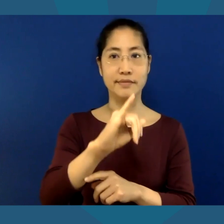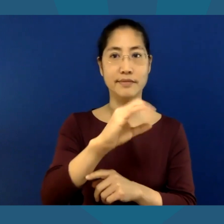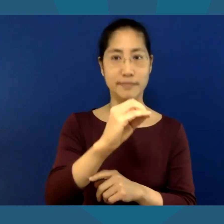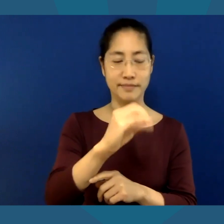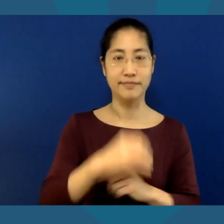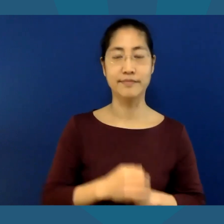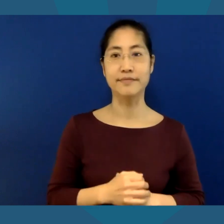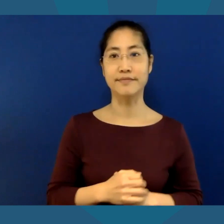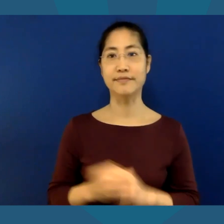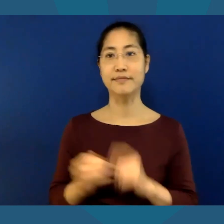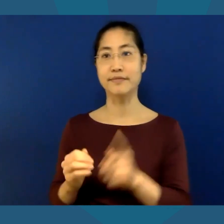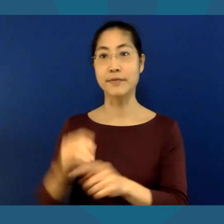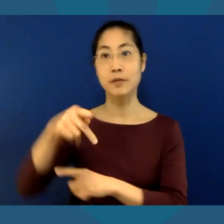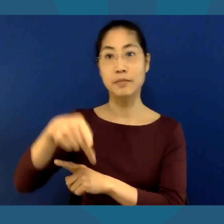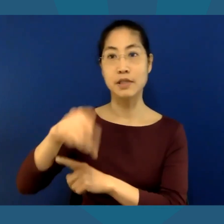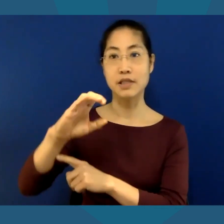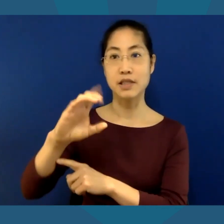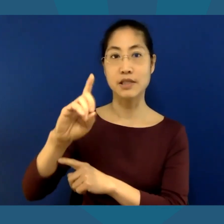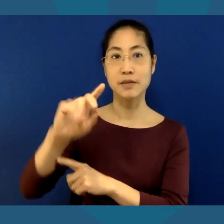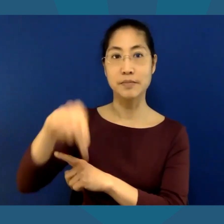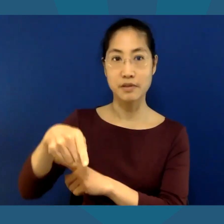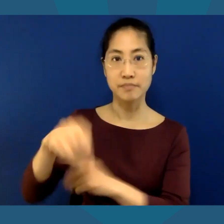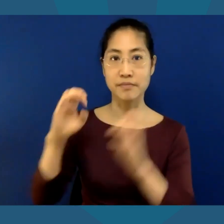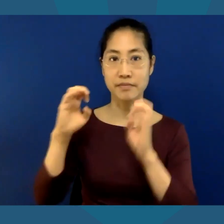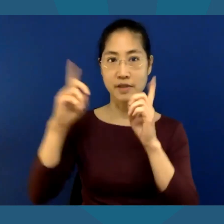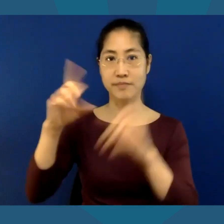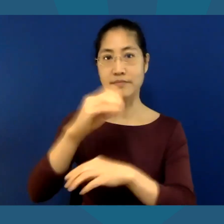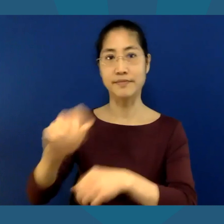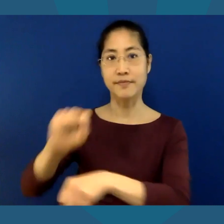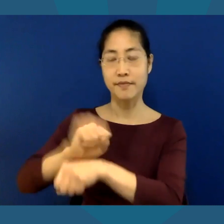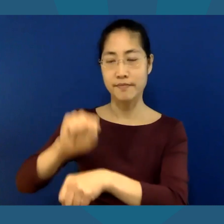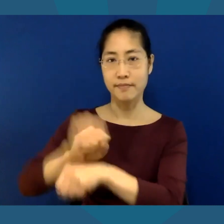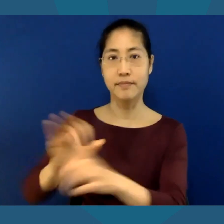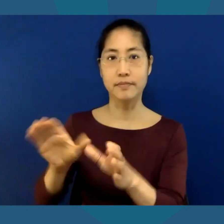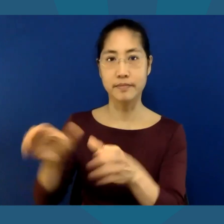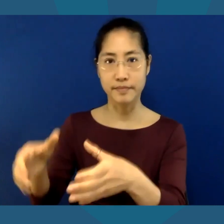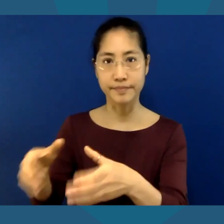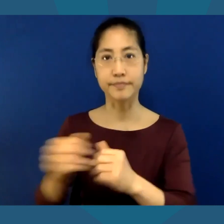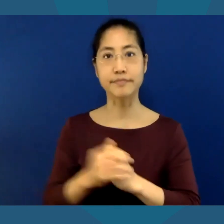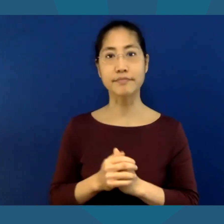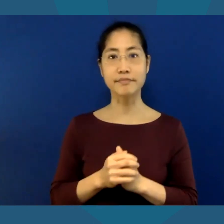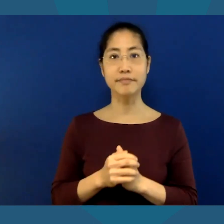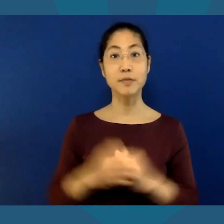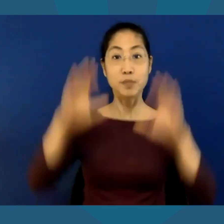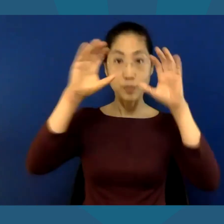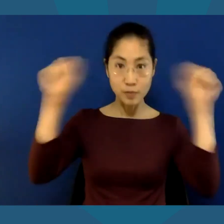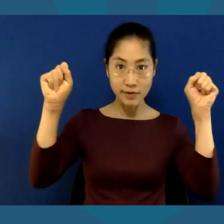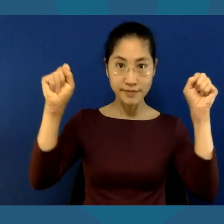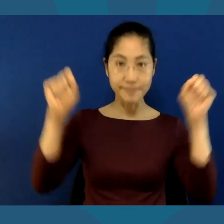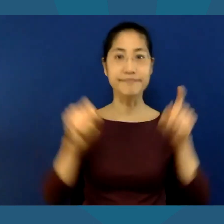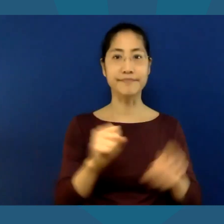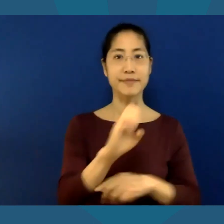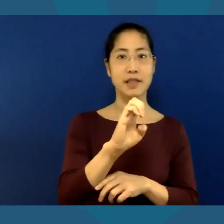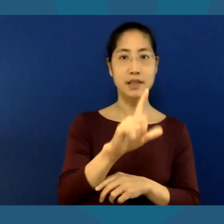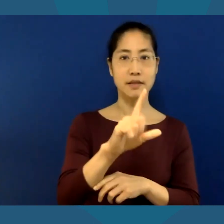PCDP Education and Labor Caucus, President, El Dorado Homeowners